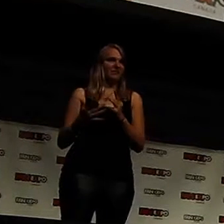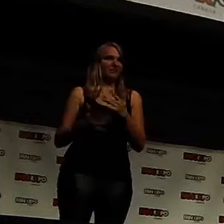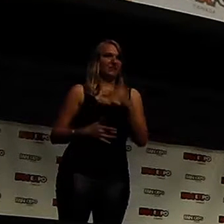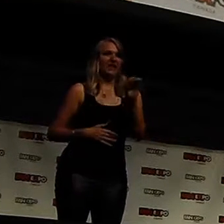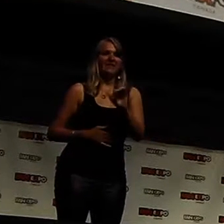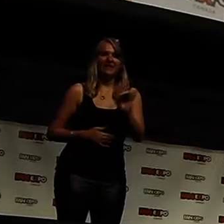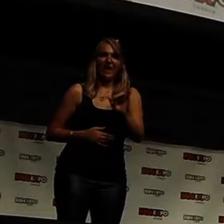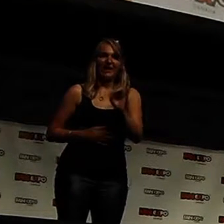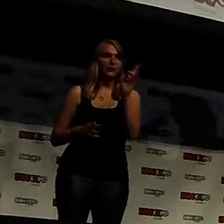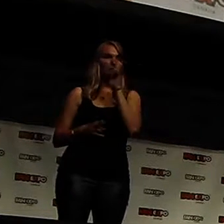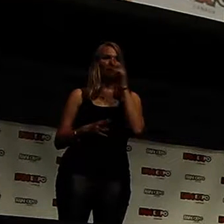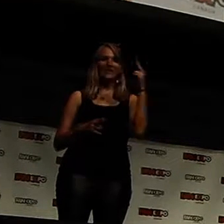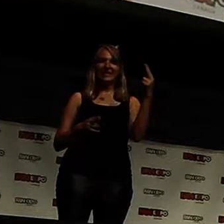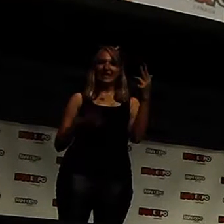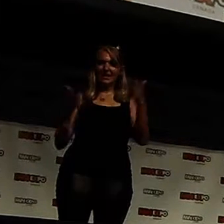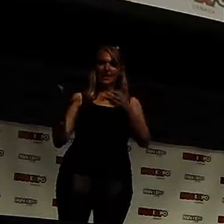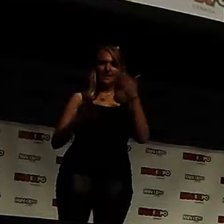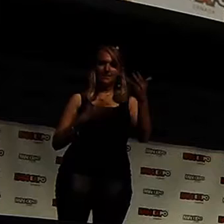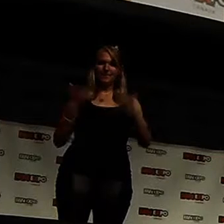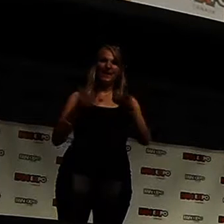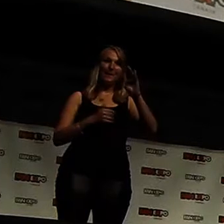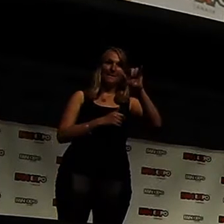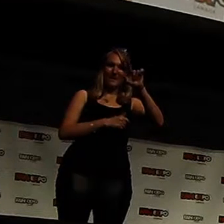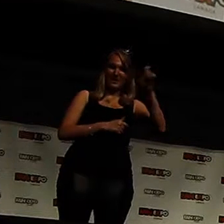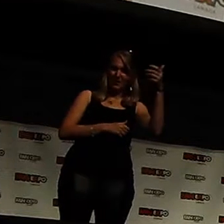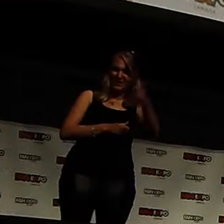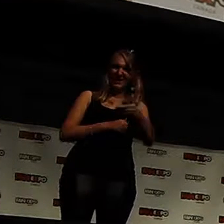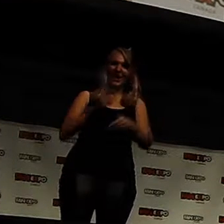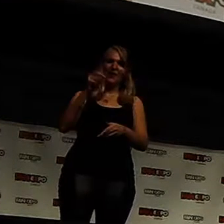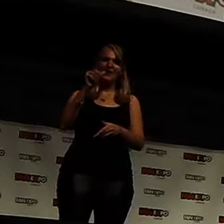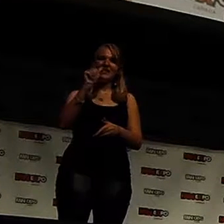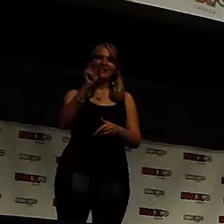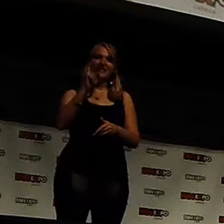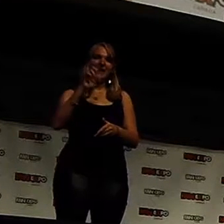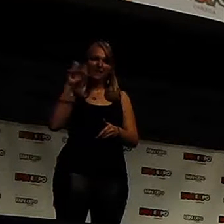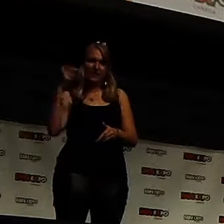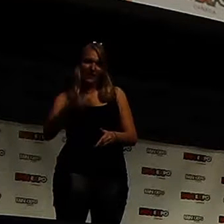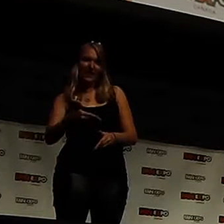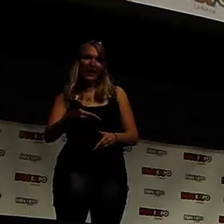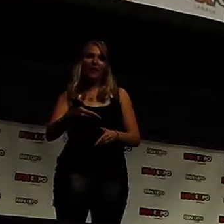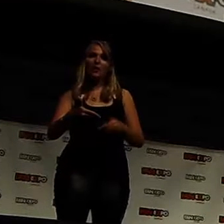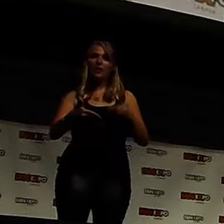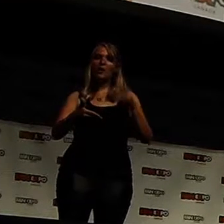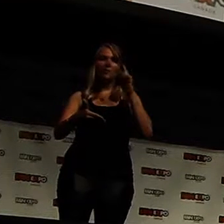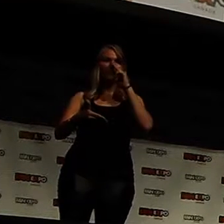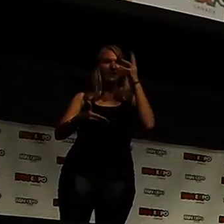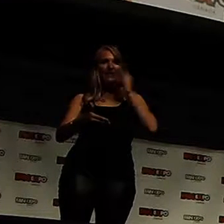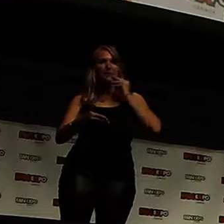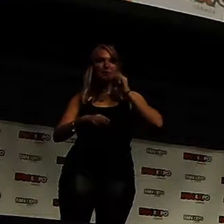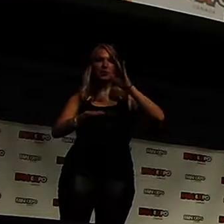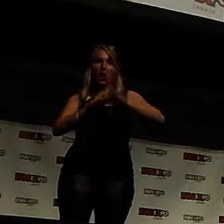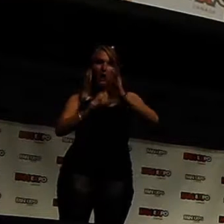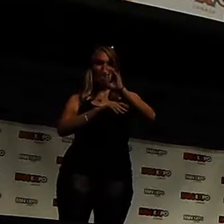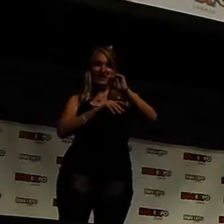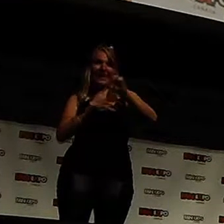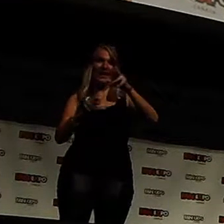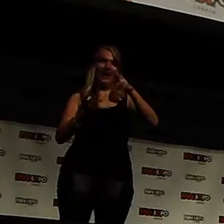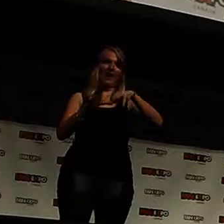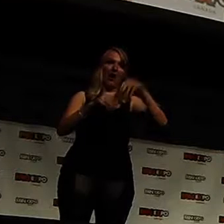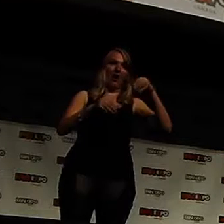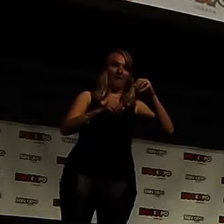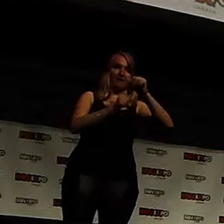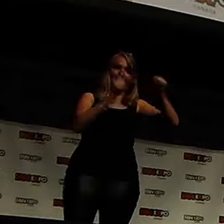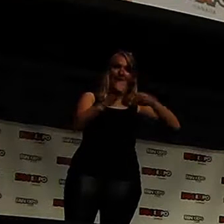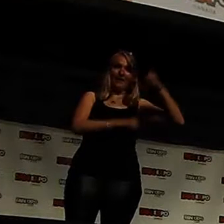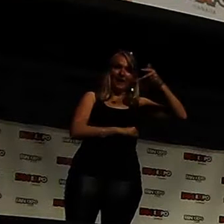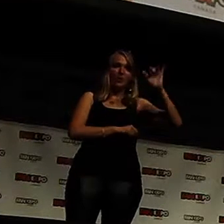a unique show, and it is a very unique experience that you go through on set and off the set, so I suppose there's